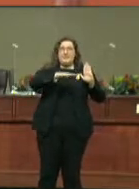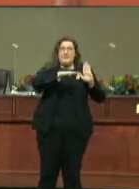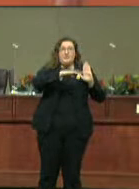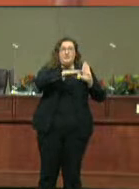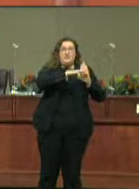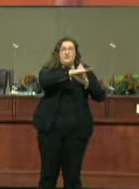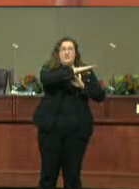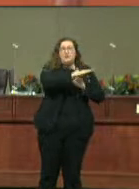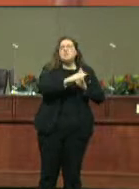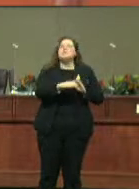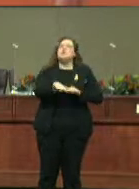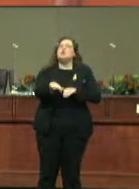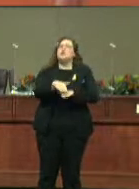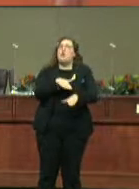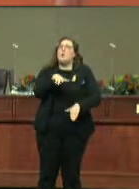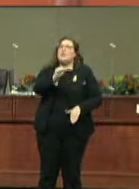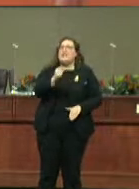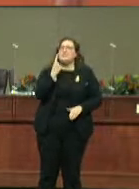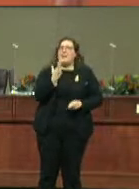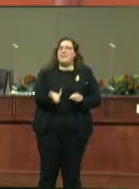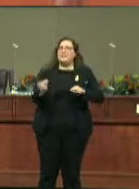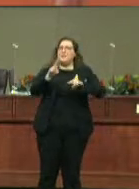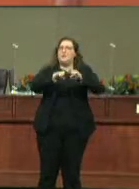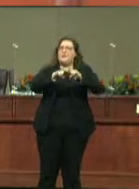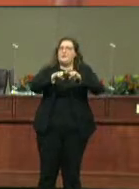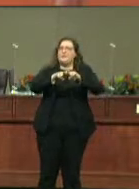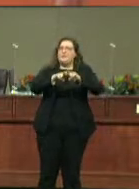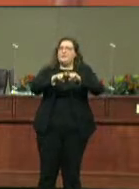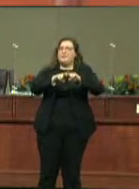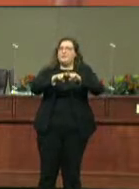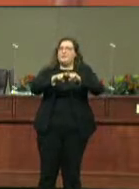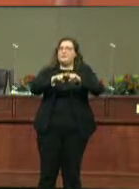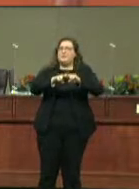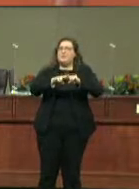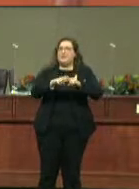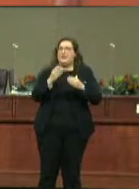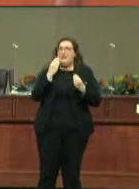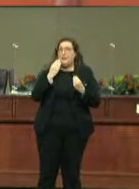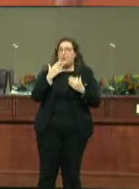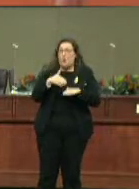Our positivity rate weekly, which has slowly increased.